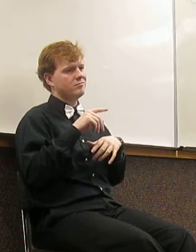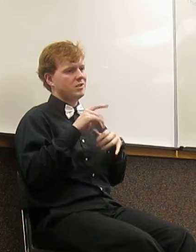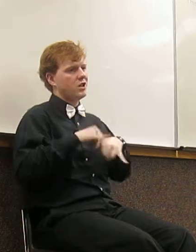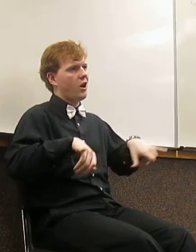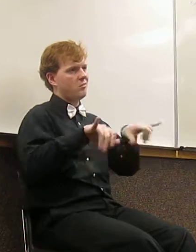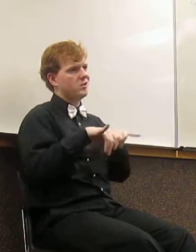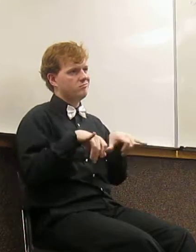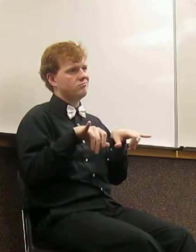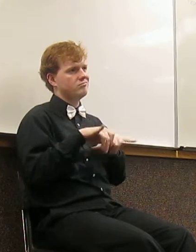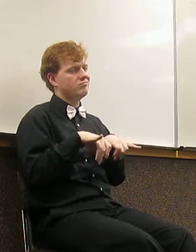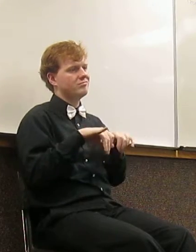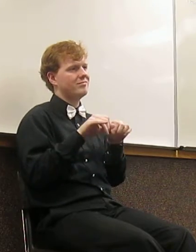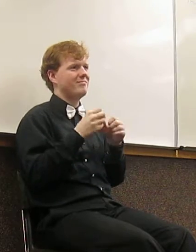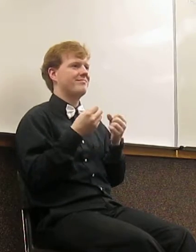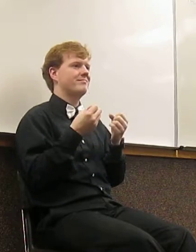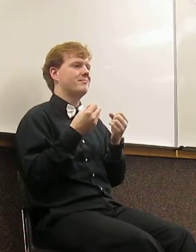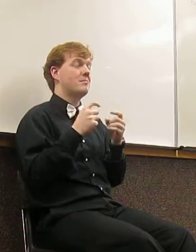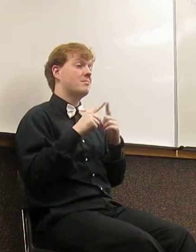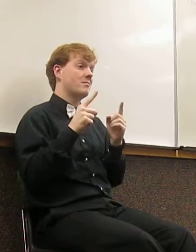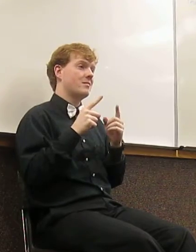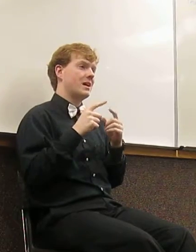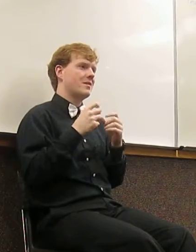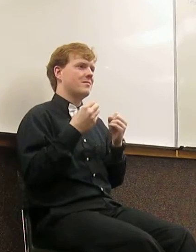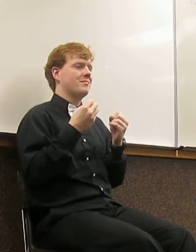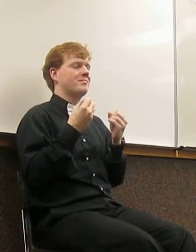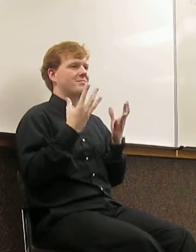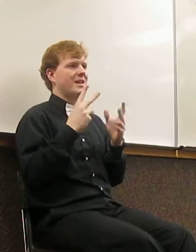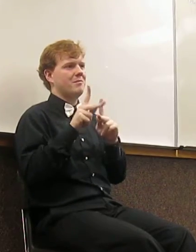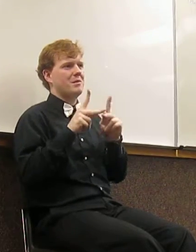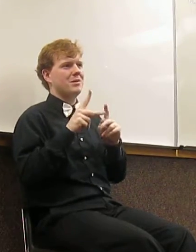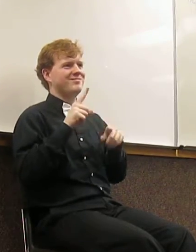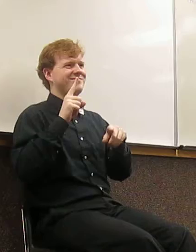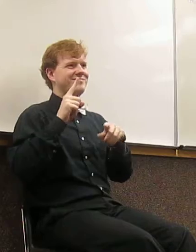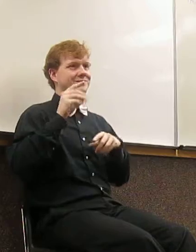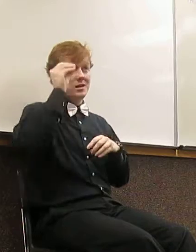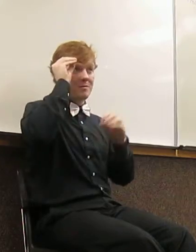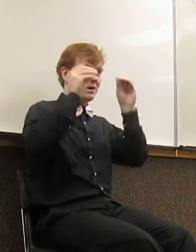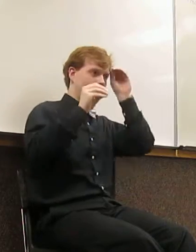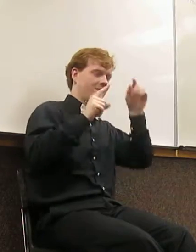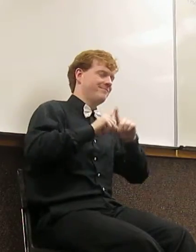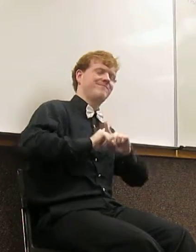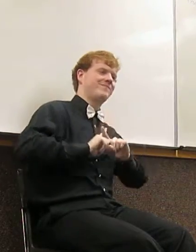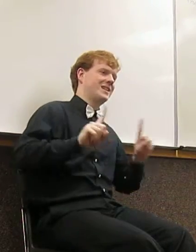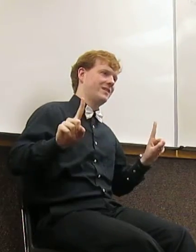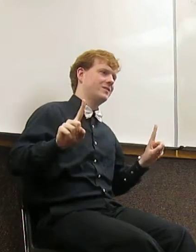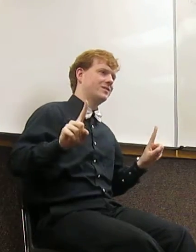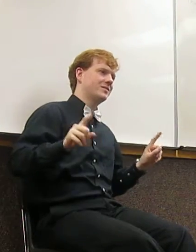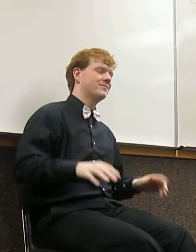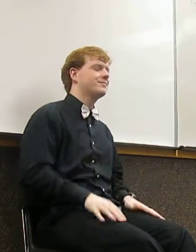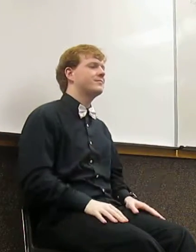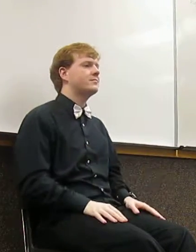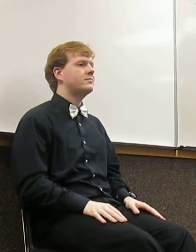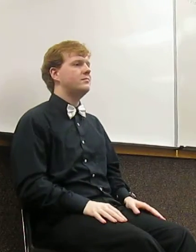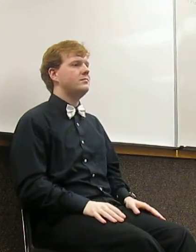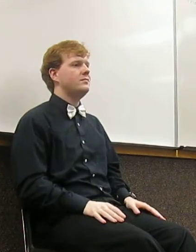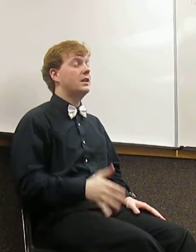said, you can find a lot of different solutions to how much water you should drink per day. So okay, that's it. We're gonna do